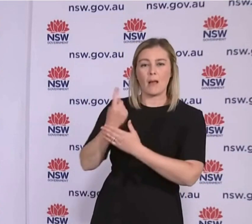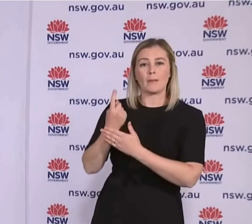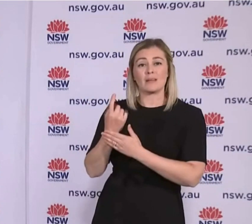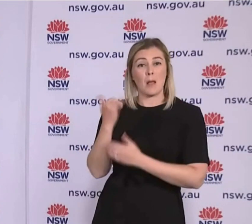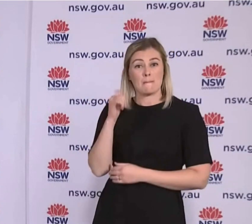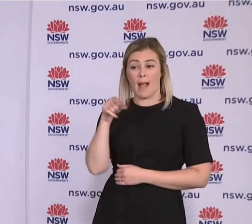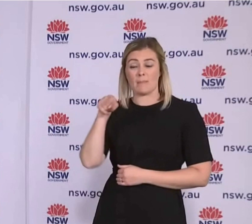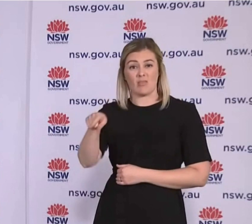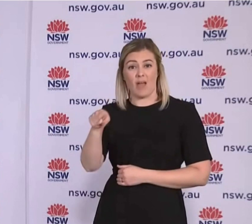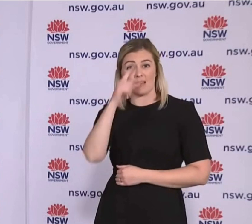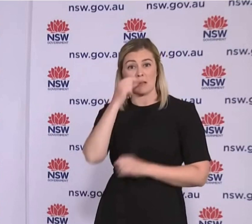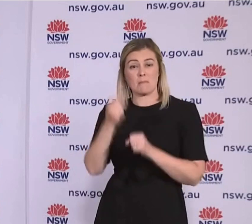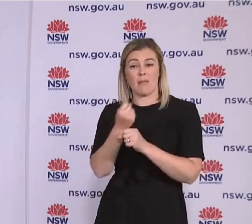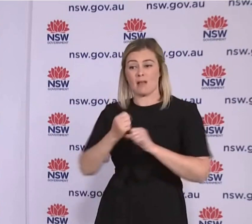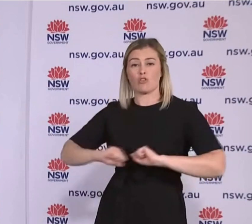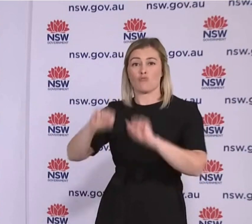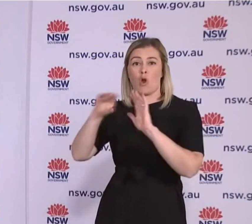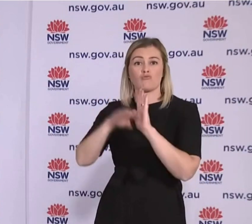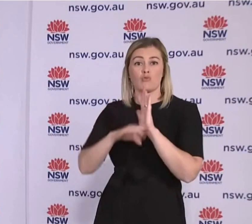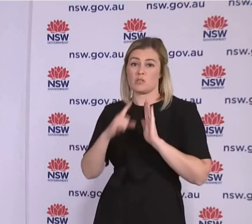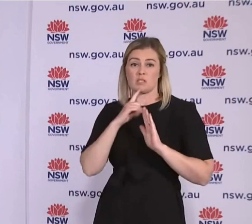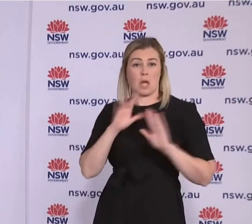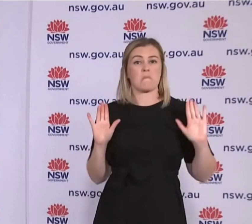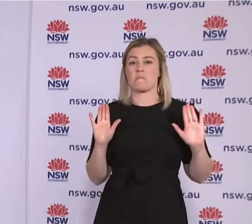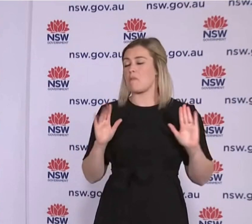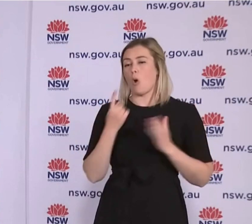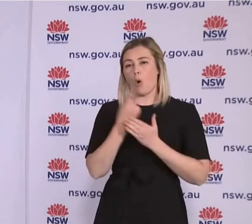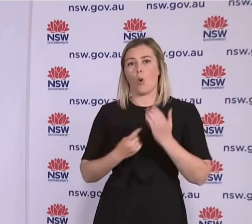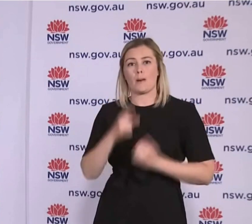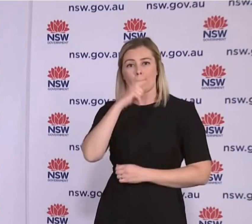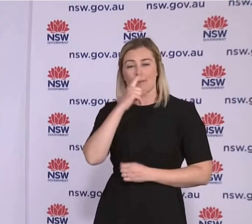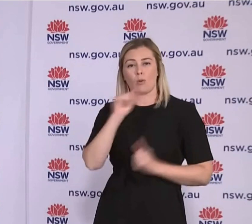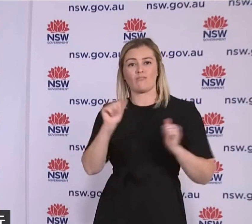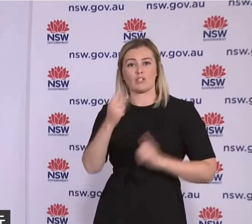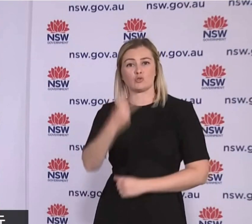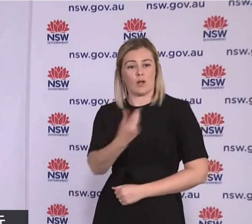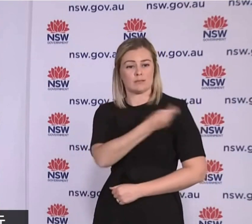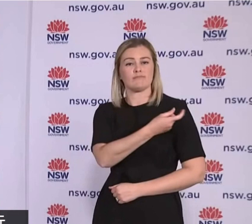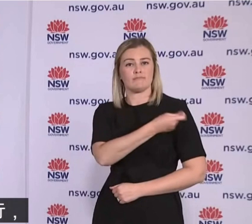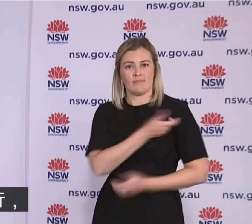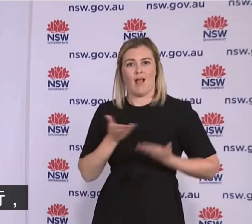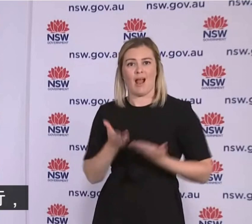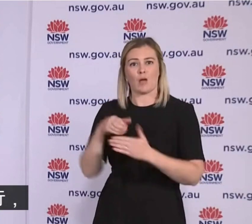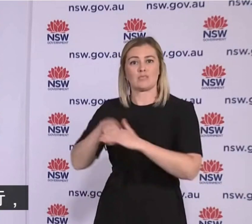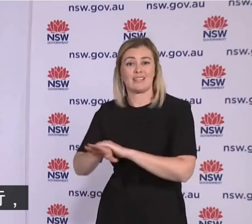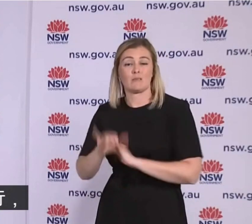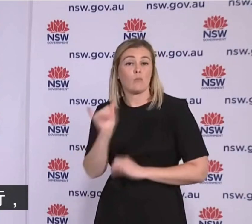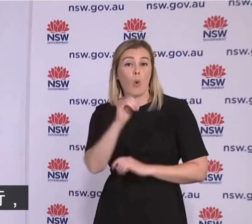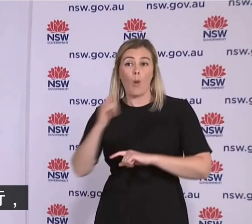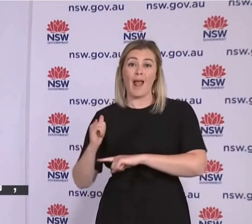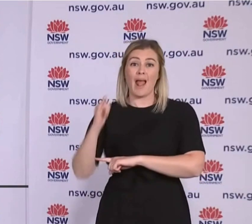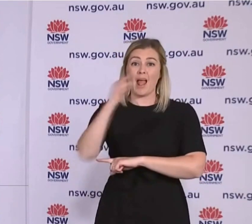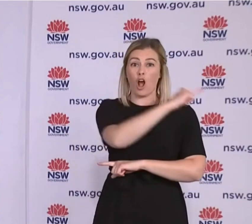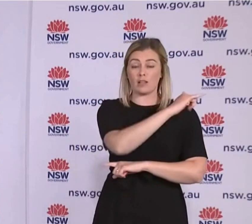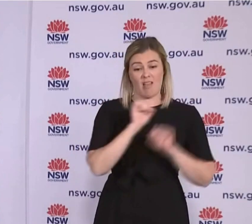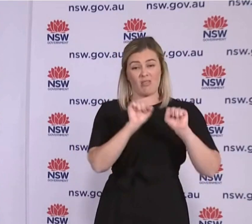want vaccinated people attending. There may be airlines that say we only want vaccinated people coming to fly with us. So whilst the government will